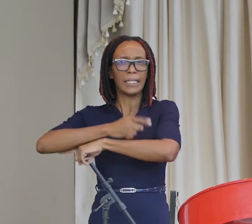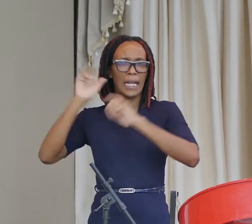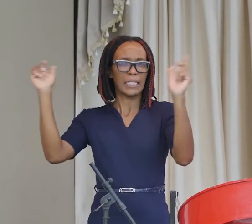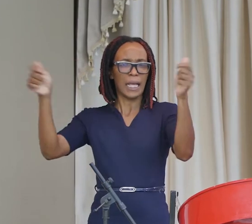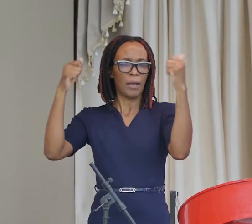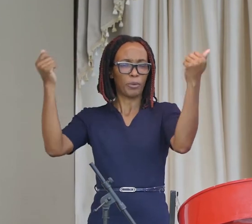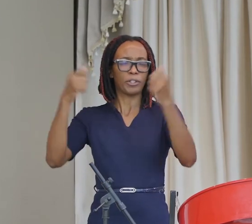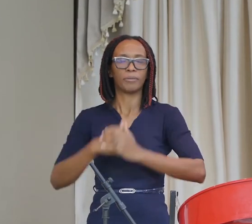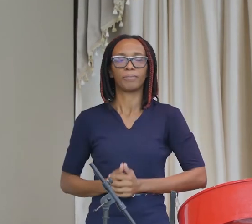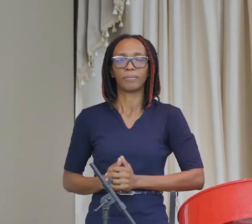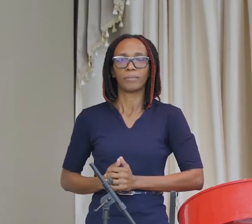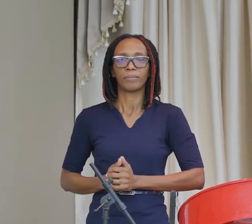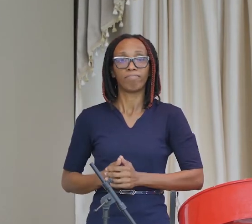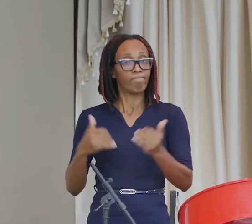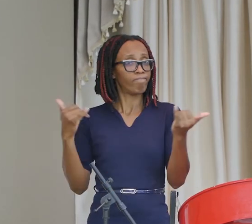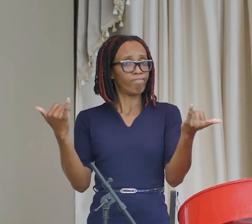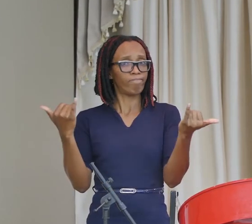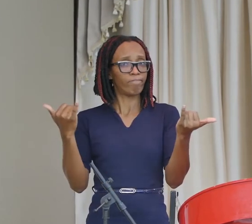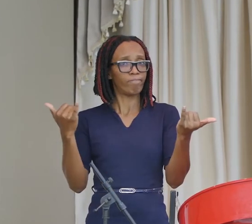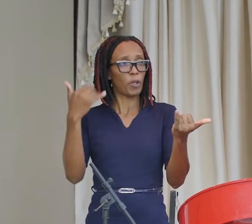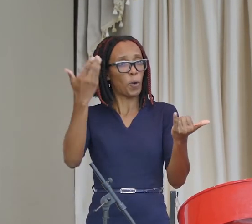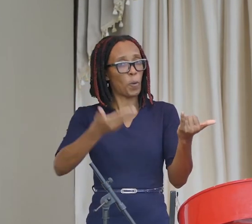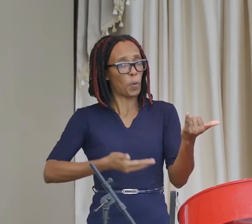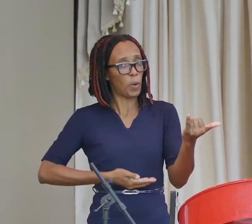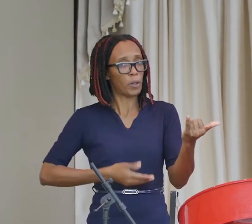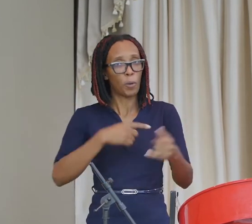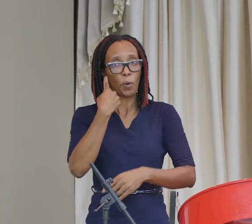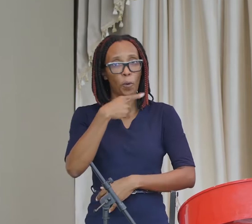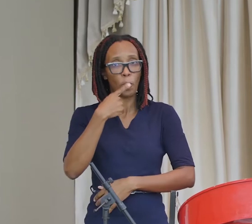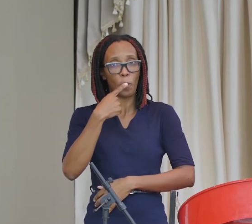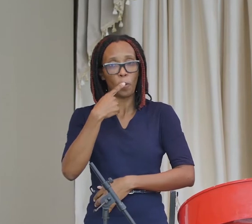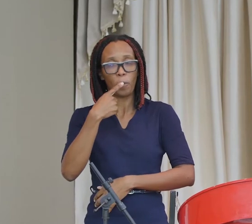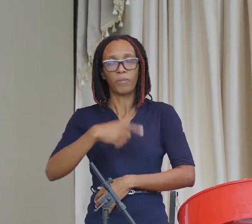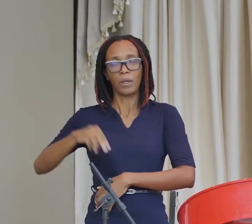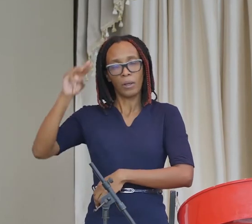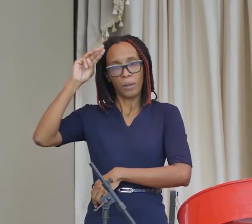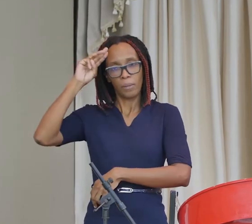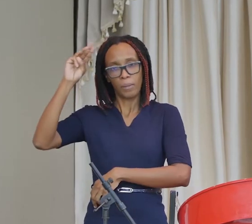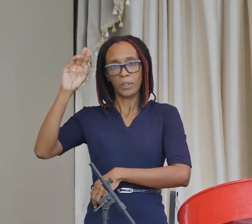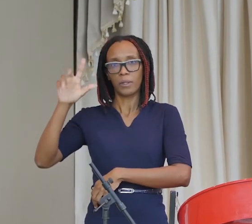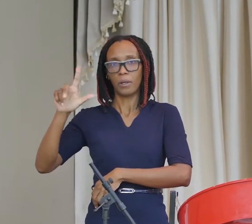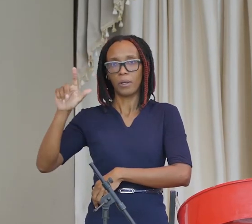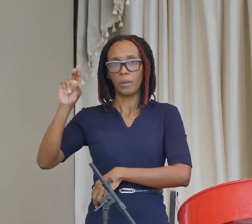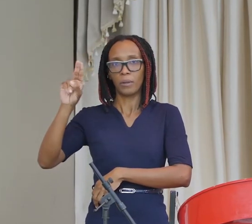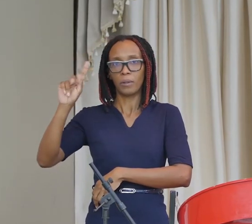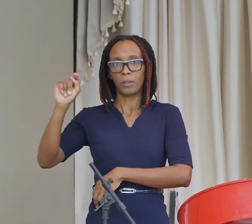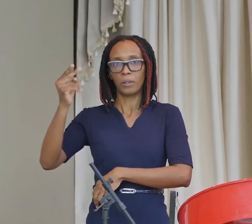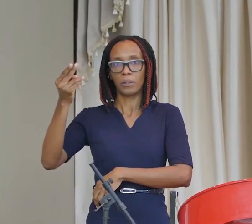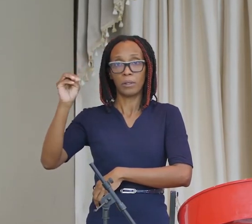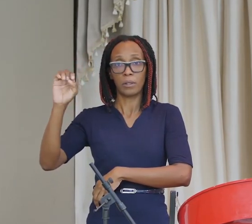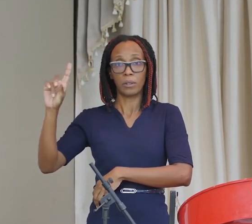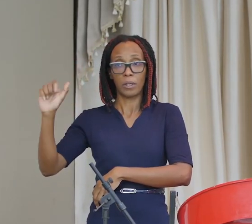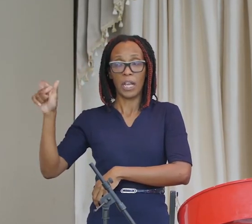ceremony. So I now welcome Mr. Lindy Lajmedial, the San Fernando District Commissioner,